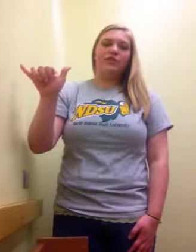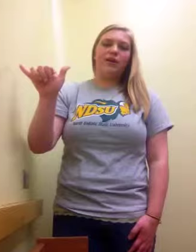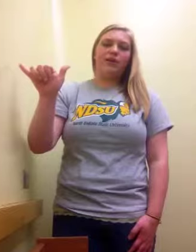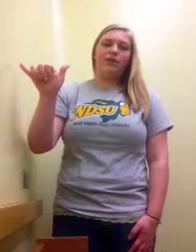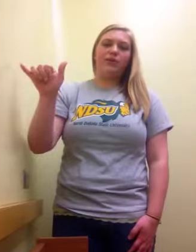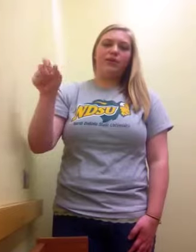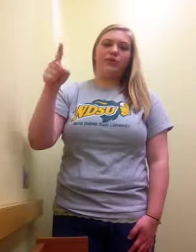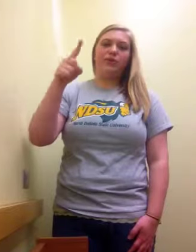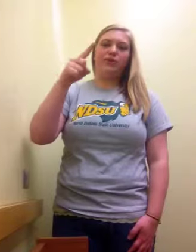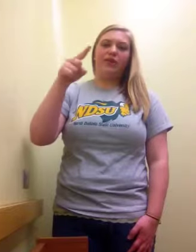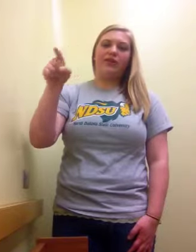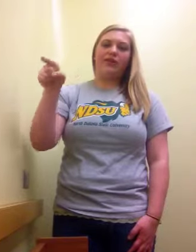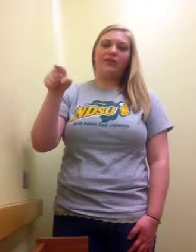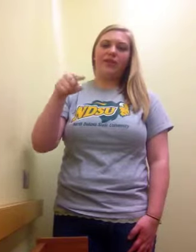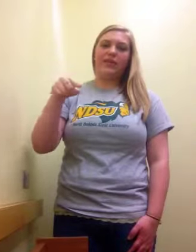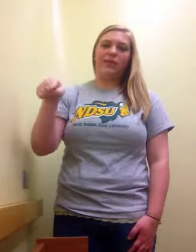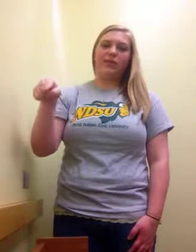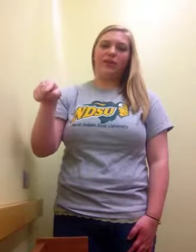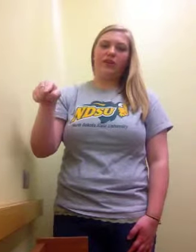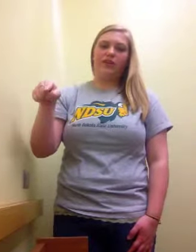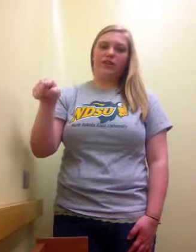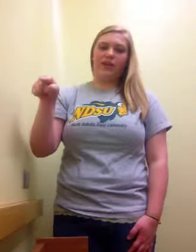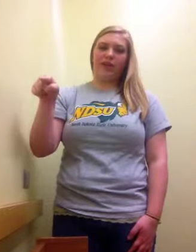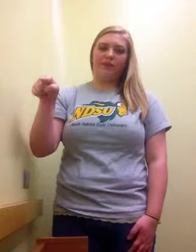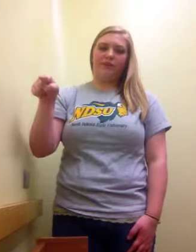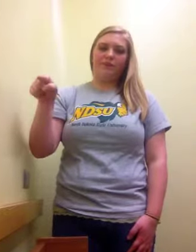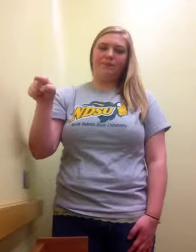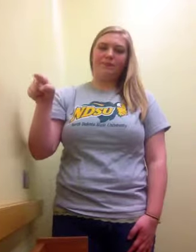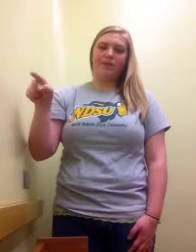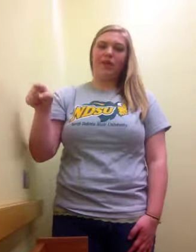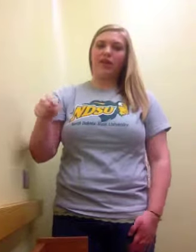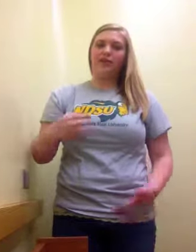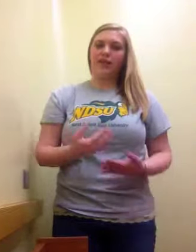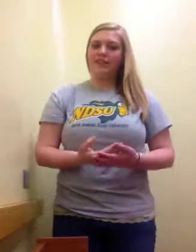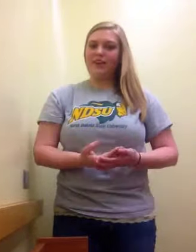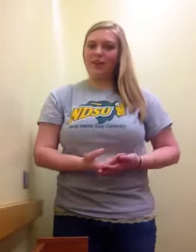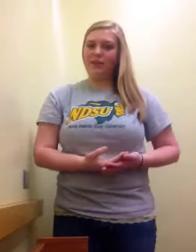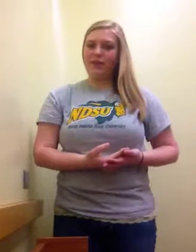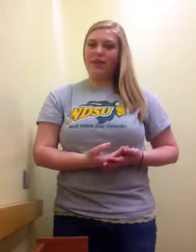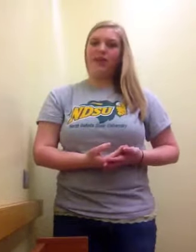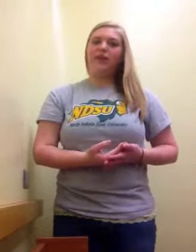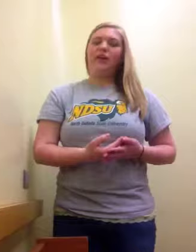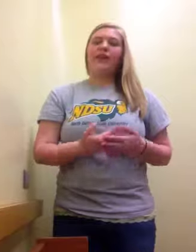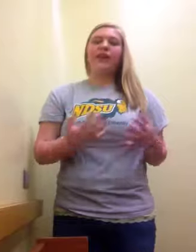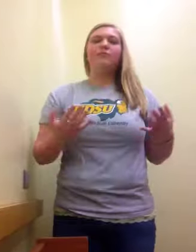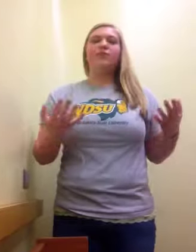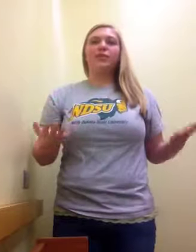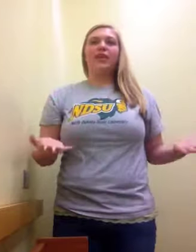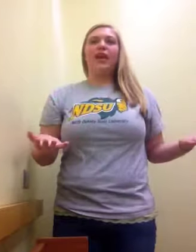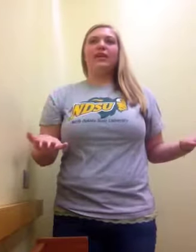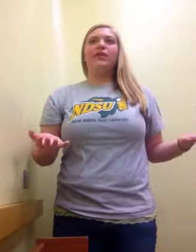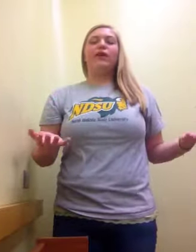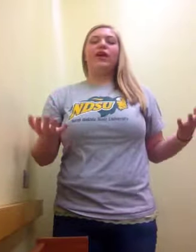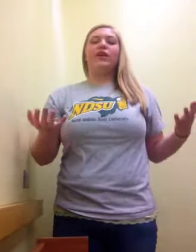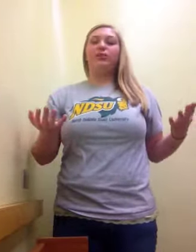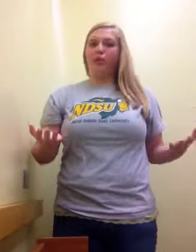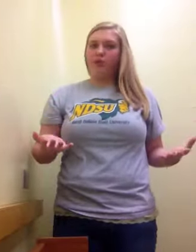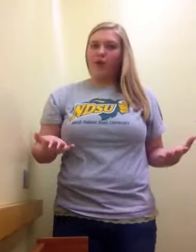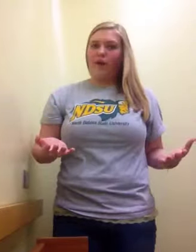want to draw the letter Z with your index finger. So that is the alphabet. That comes in really handy when you don't know how to